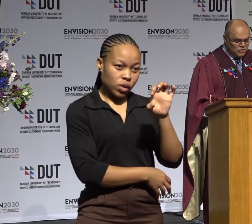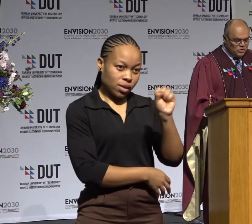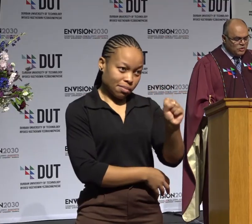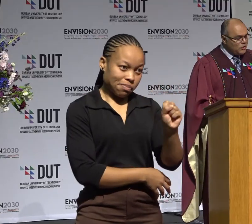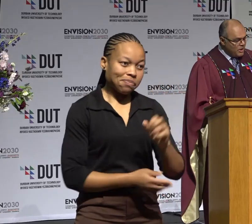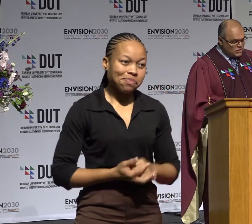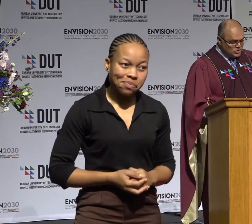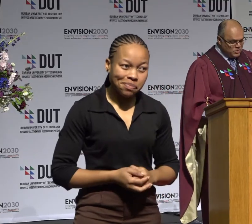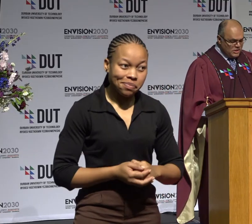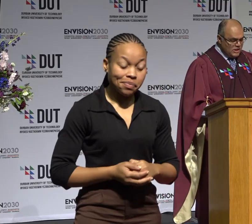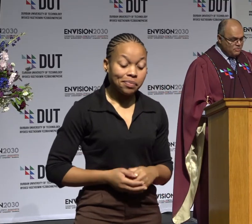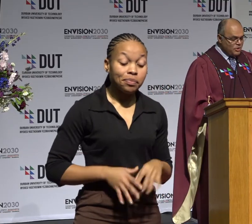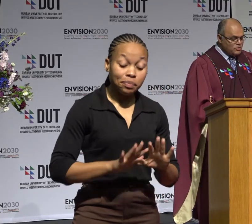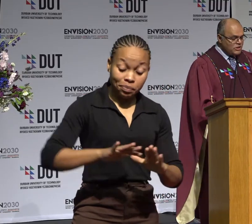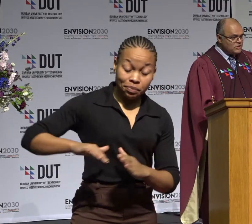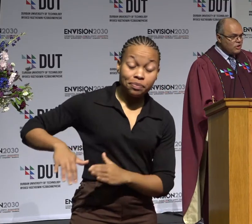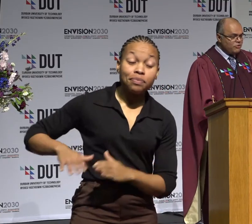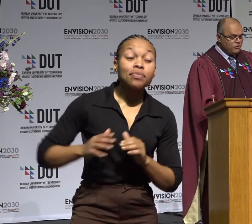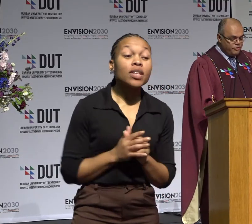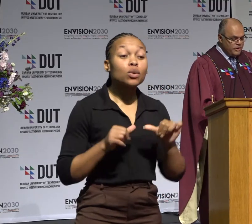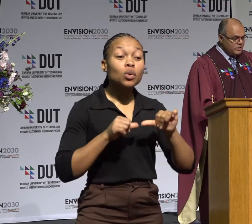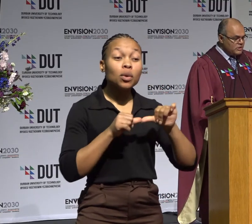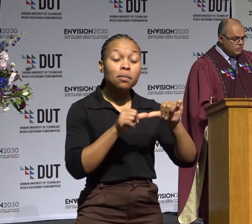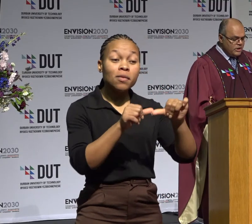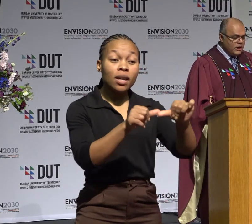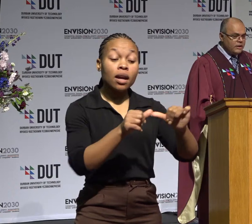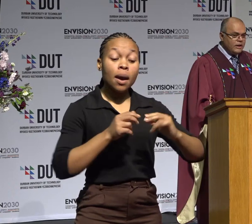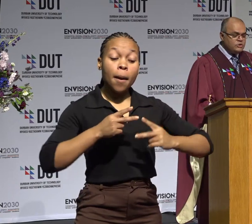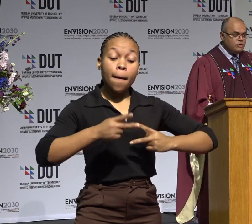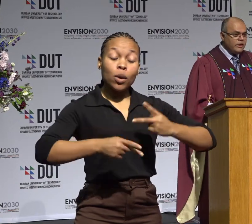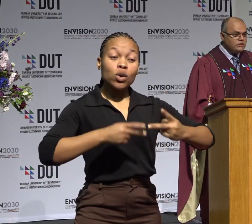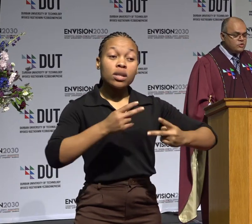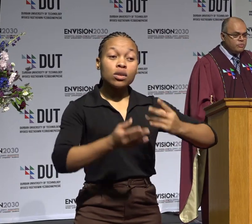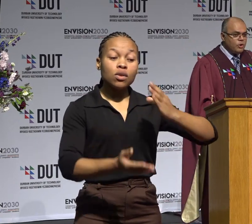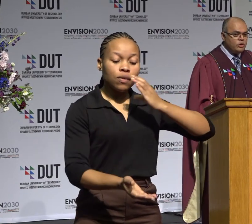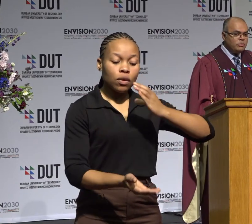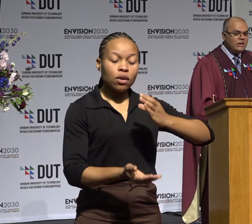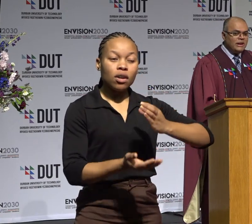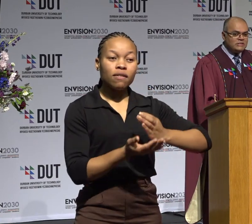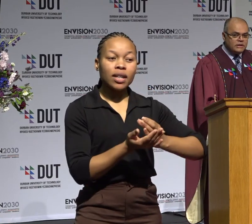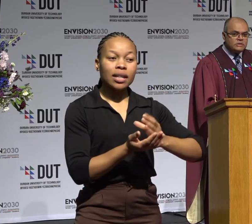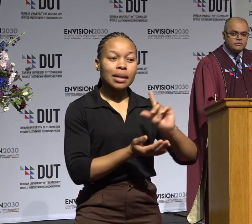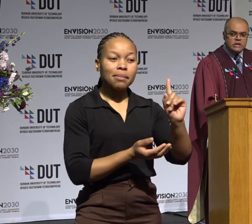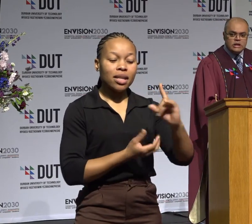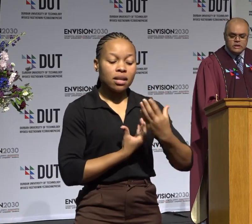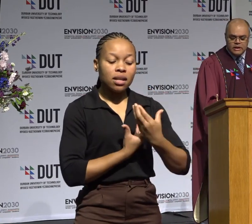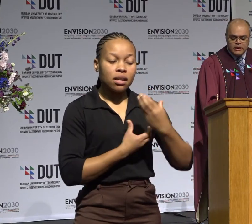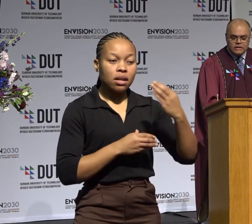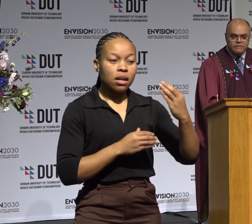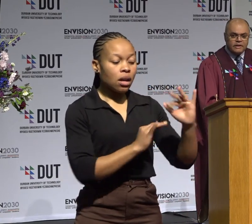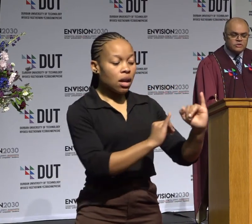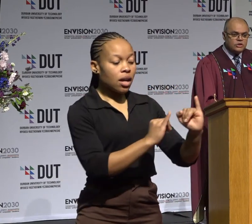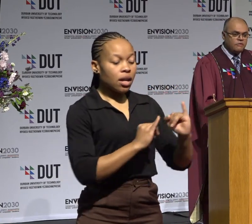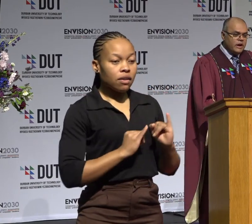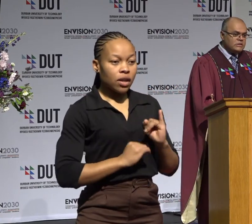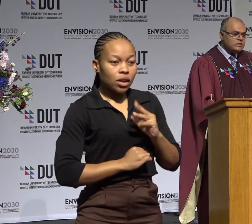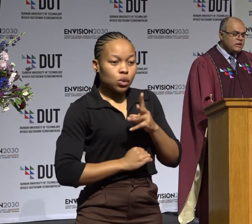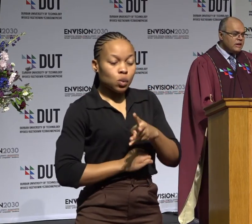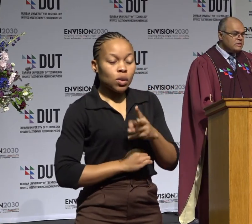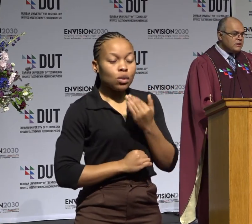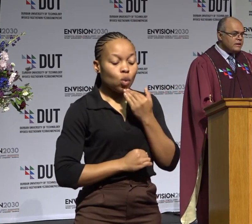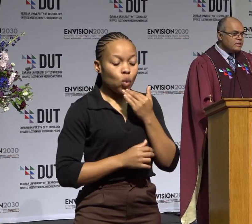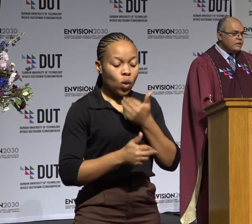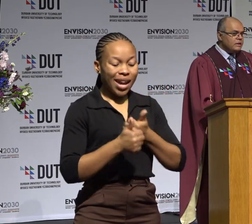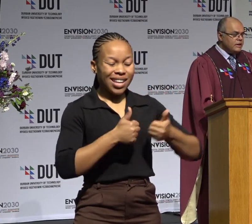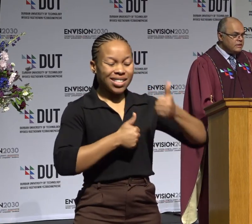To commence with the process of conferring the degree, I'd like to invite to the podium the Executive Dean in the Faculty of Arts